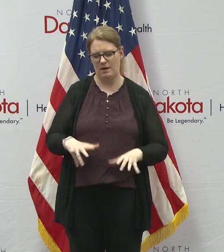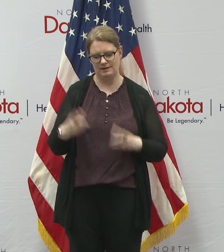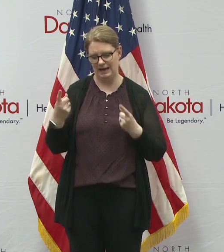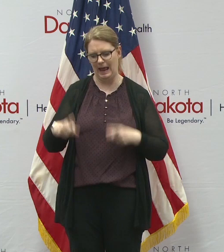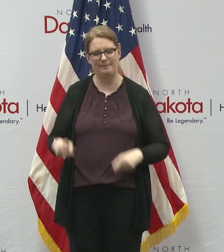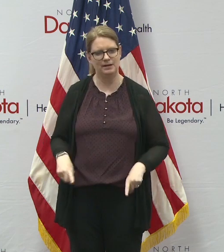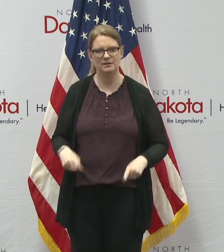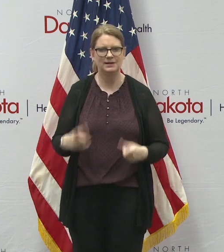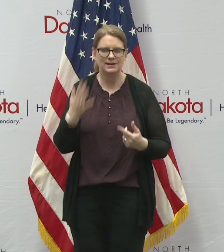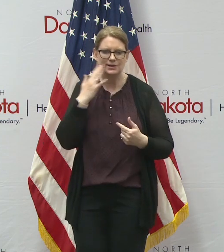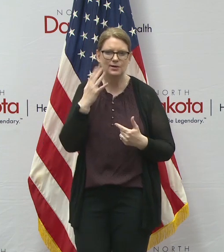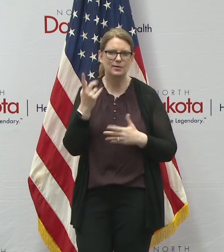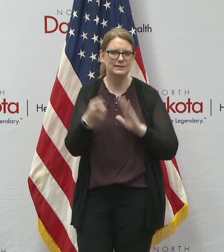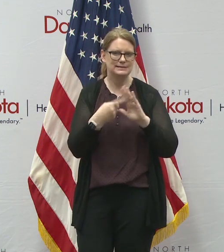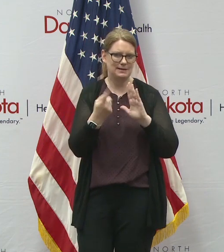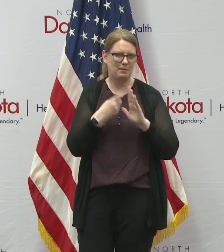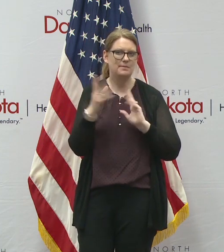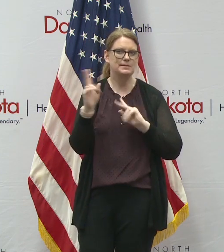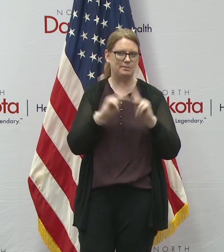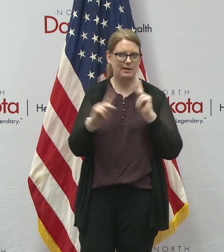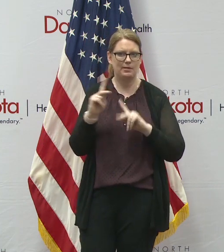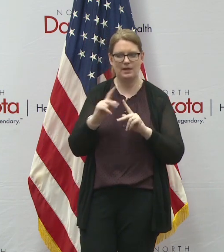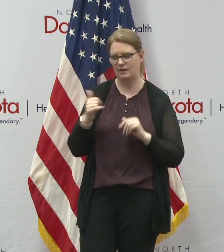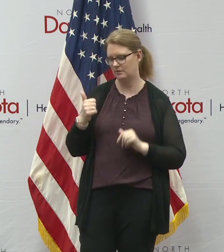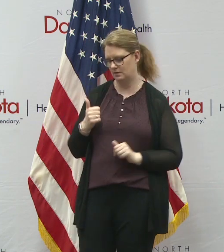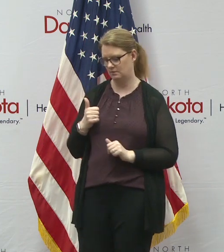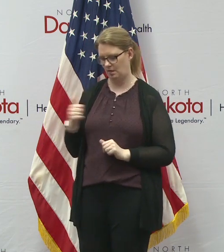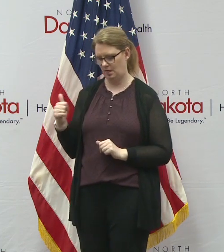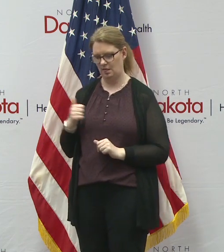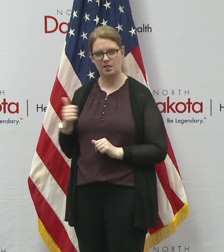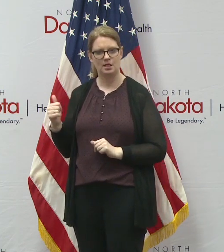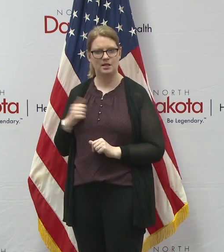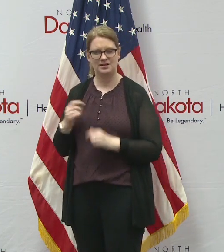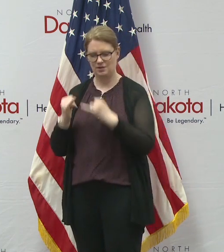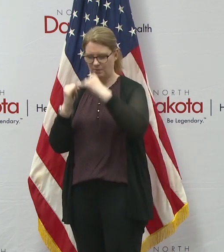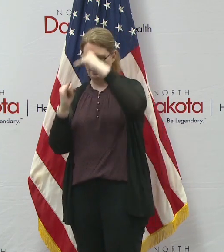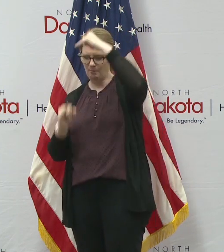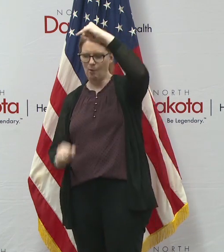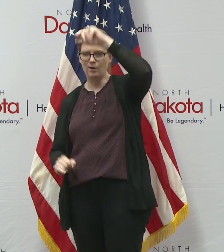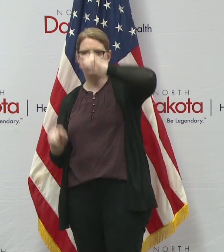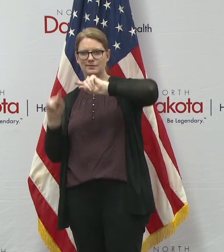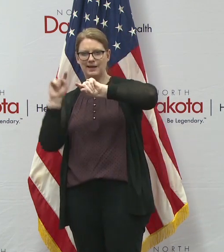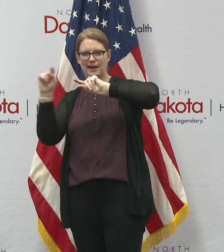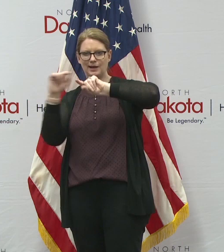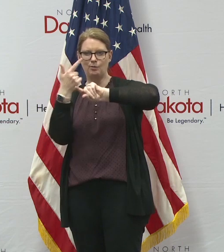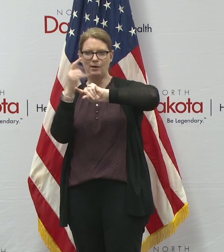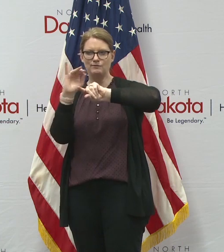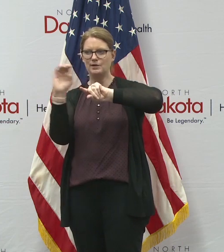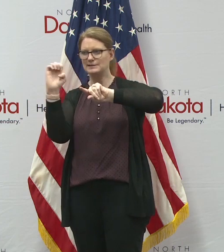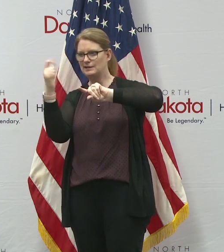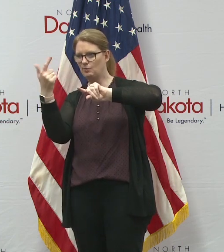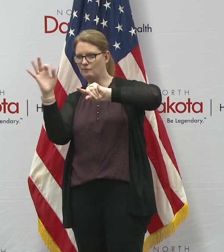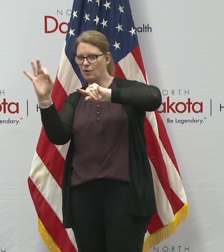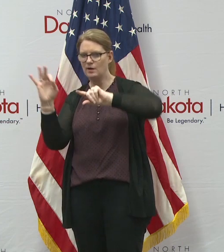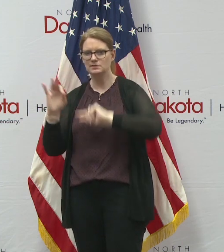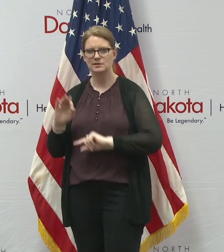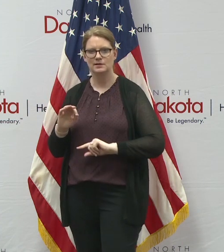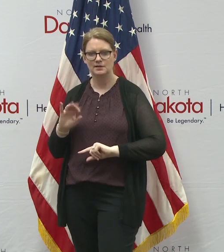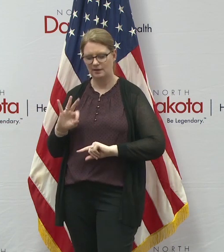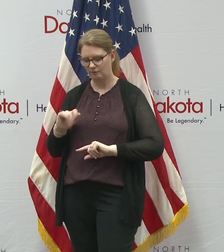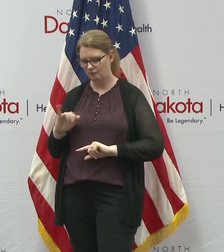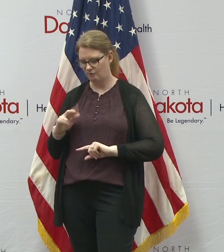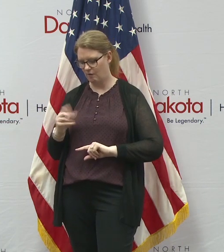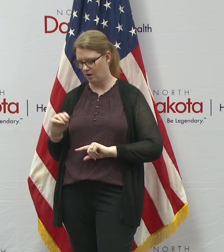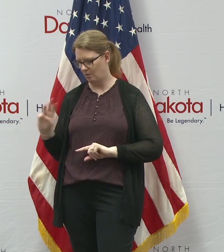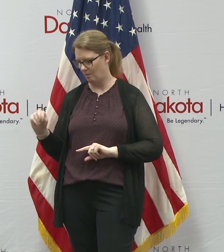of business have to traverse back and forth across the border. I mean, if you're a doctor that lives in Fargo